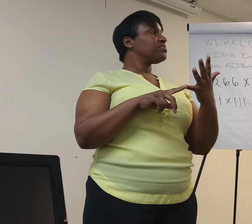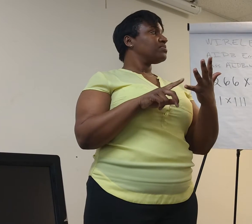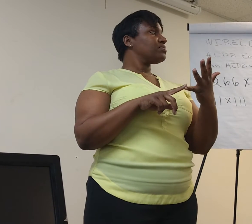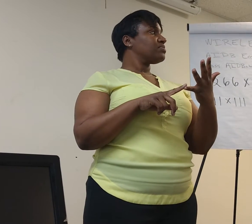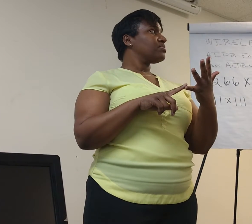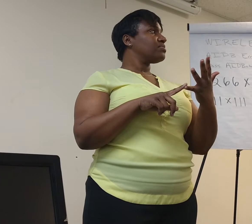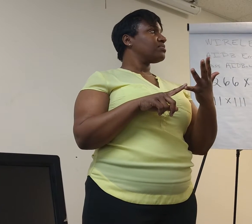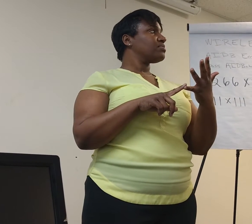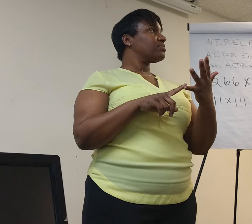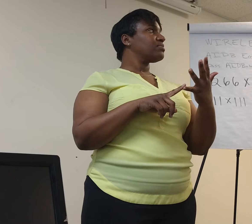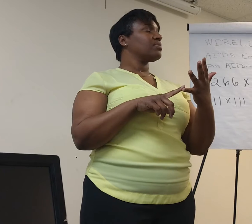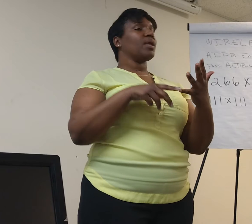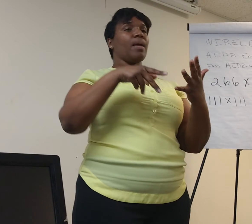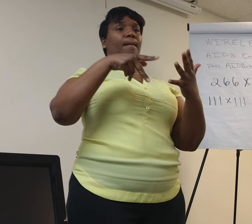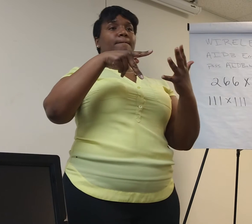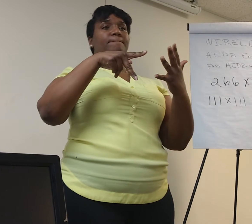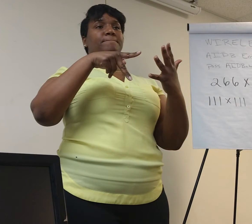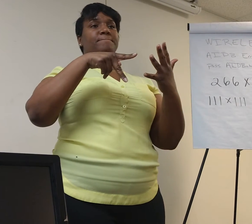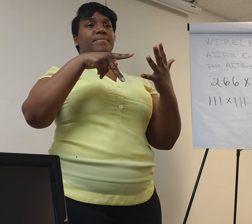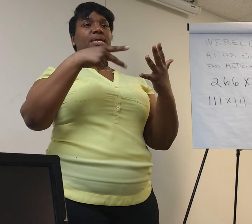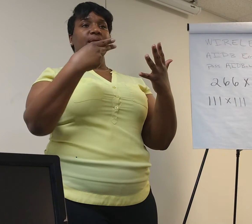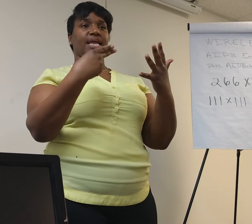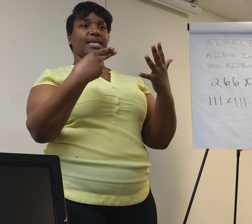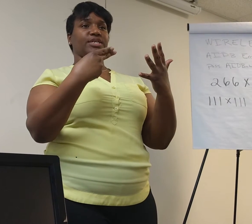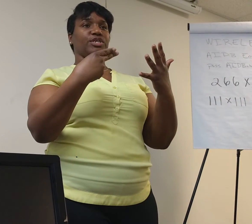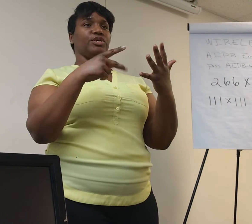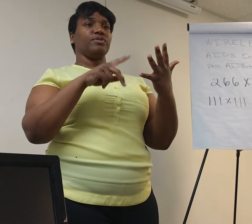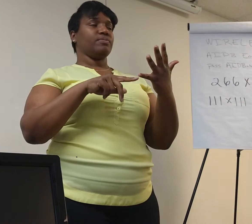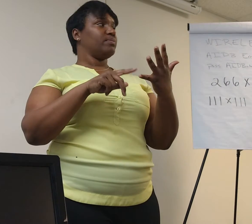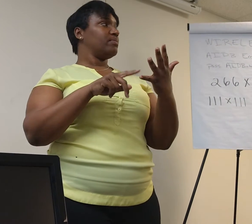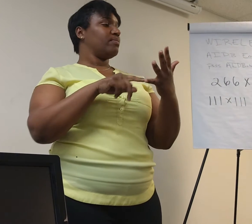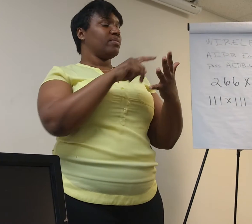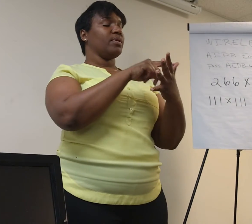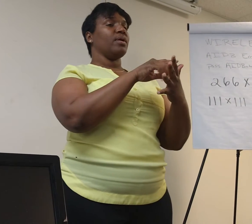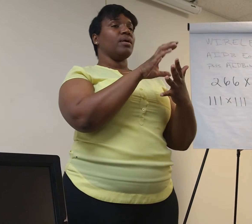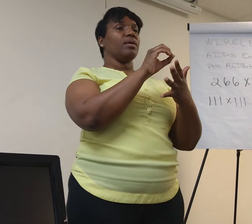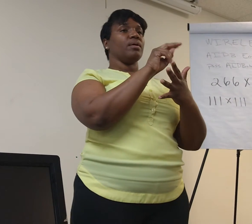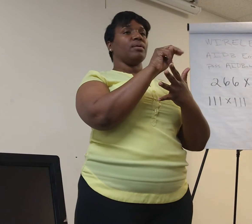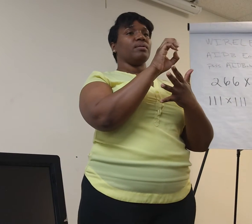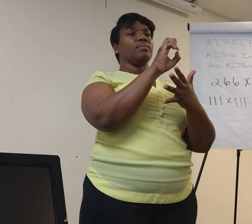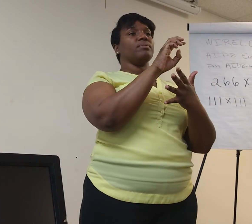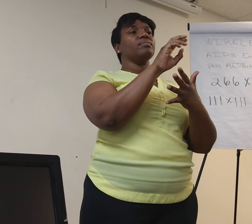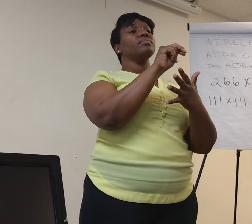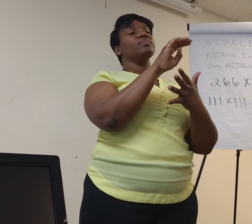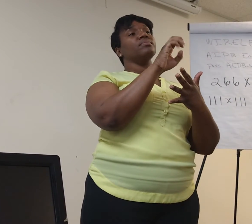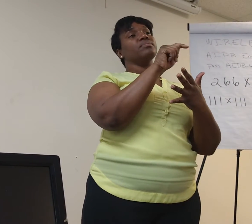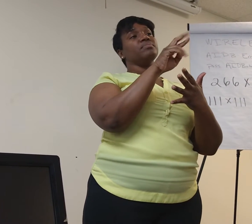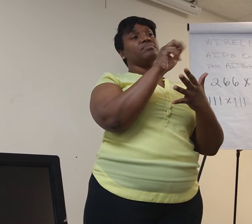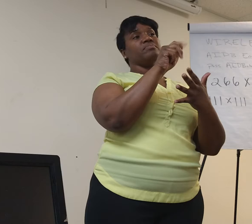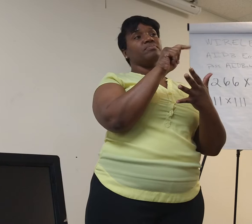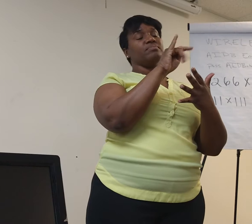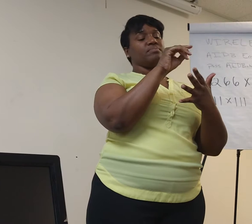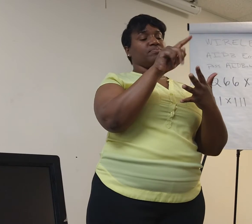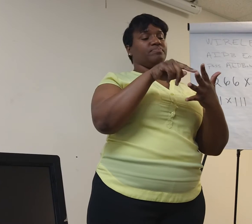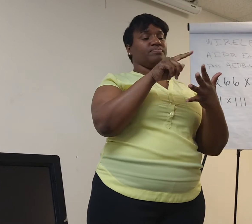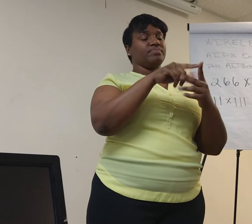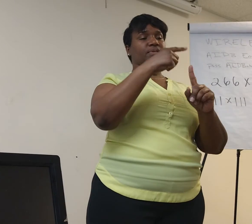and pH. So you got concentration, temperature, contact